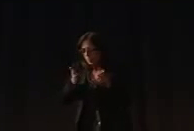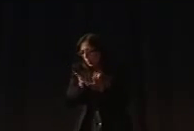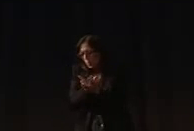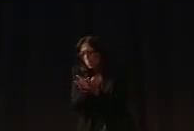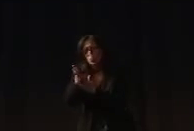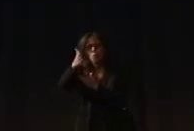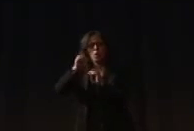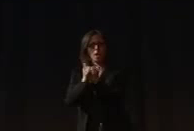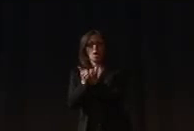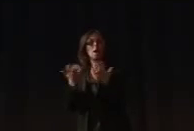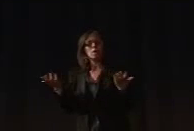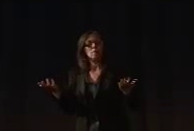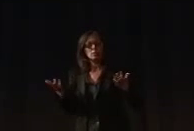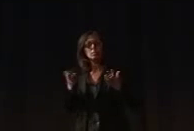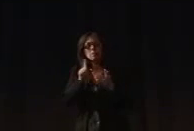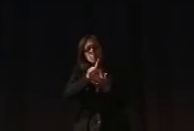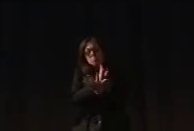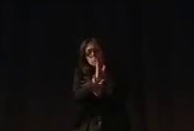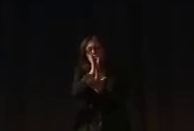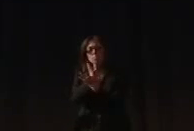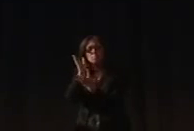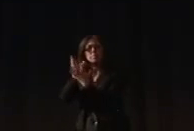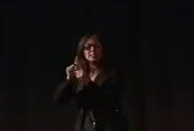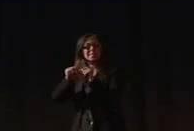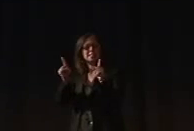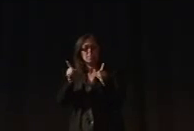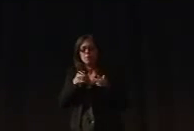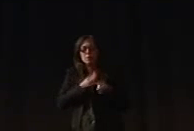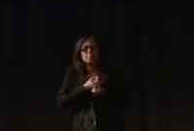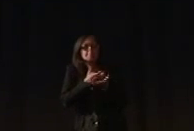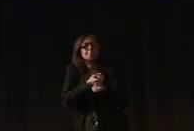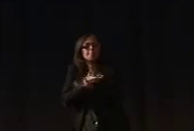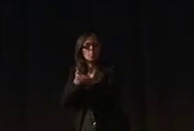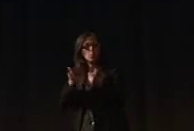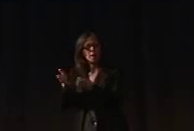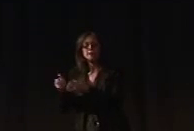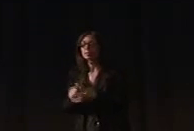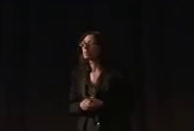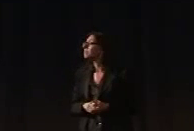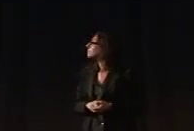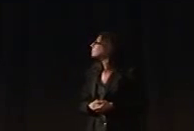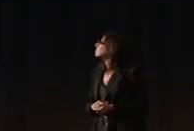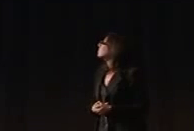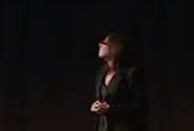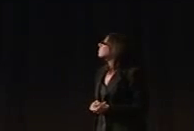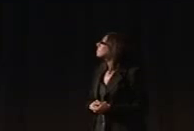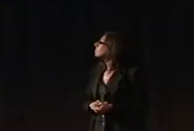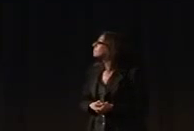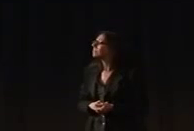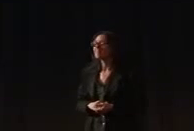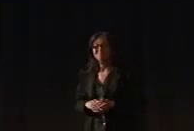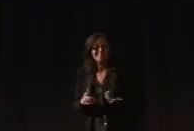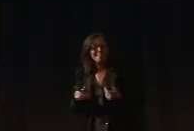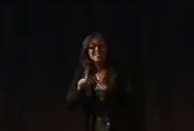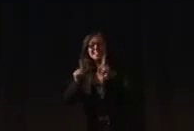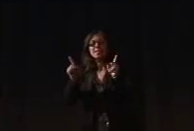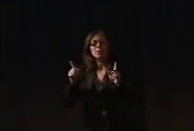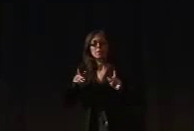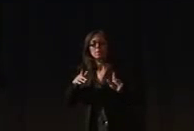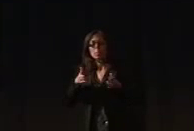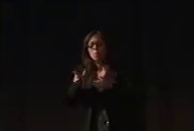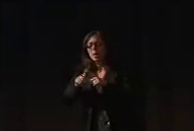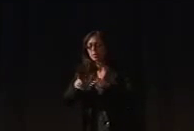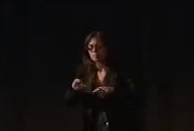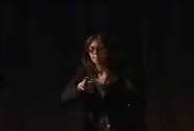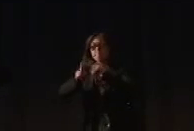two aesthetics, again, is, remember the etymological sense of the name aesthetic. How do we render ourselves sensitive to